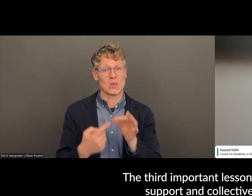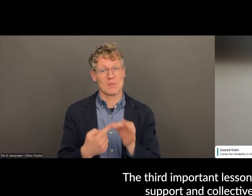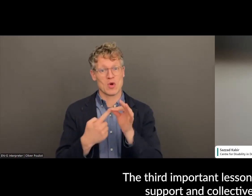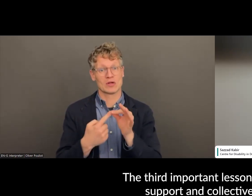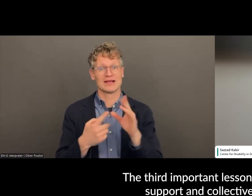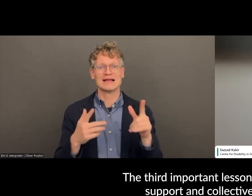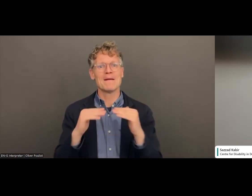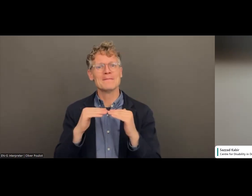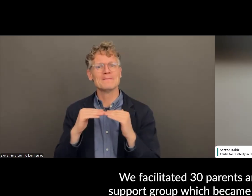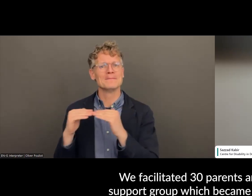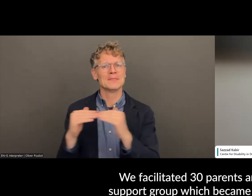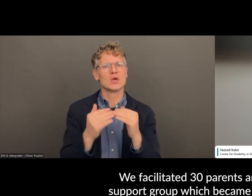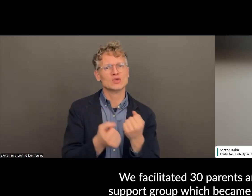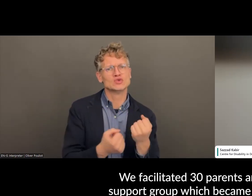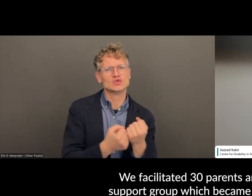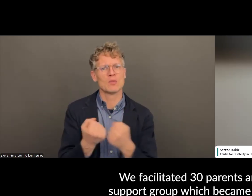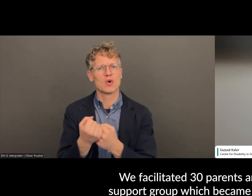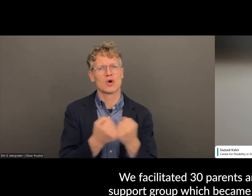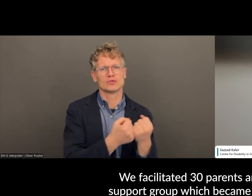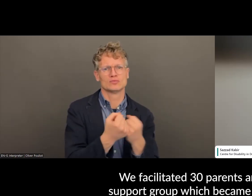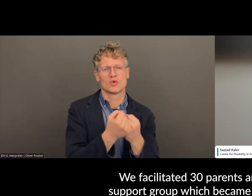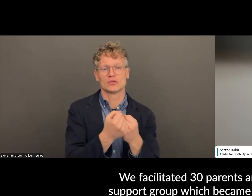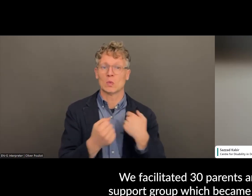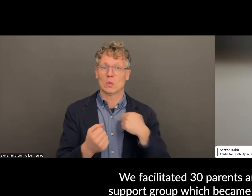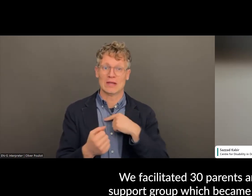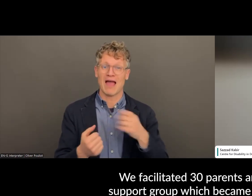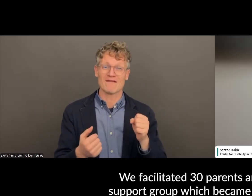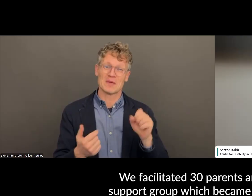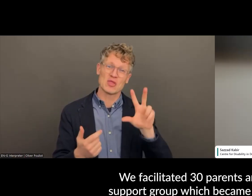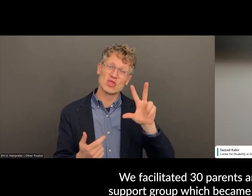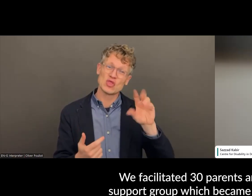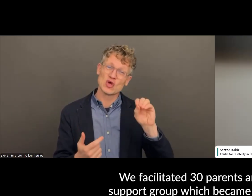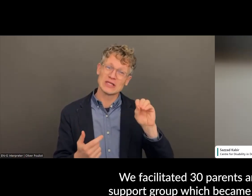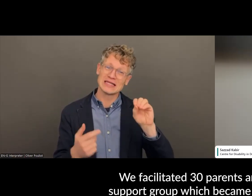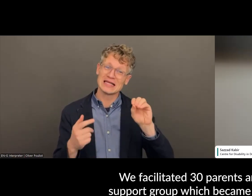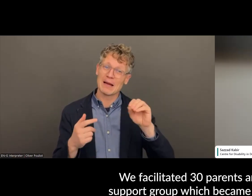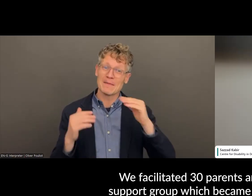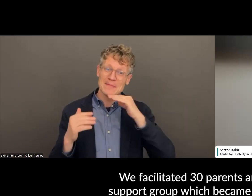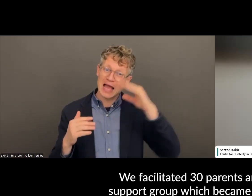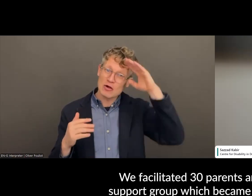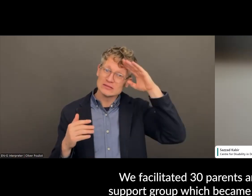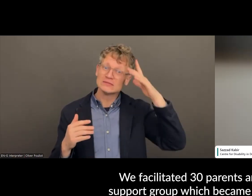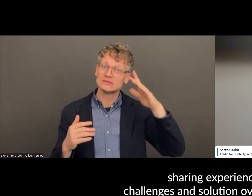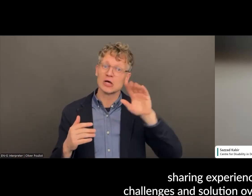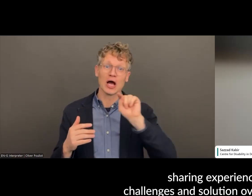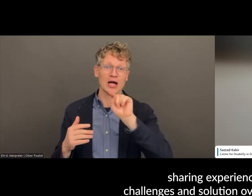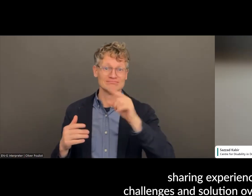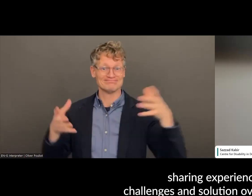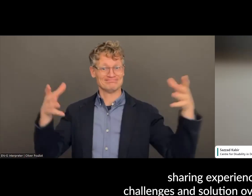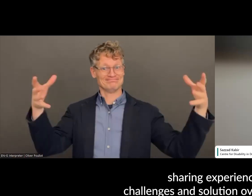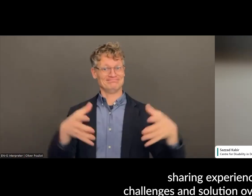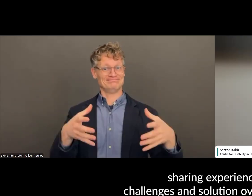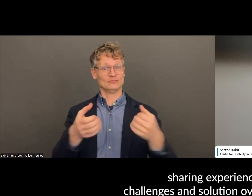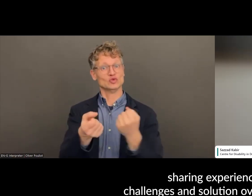and collective voice. We facilitated 30 parents and caregiver support group, which became safe space for